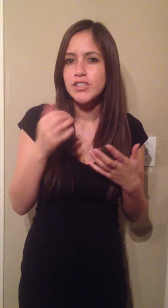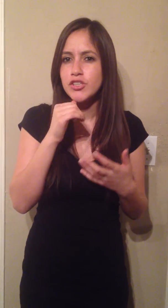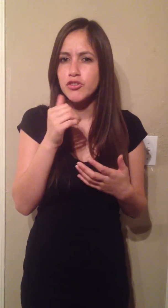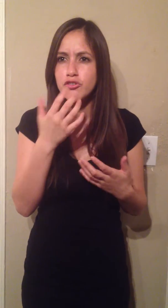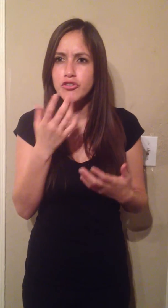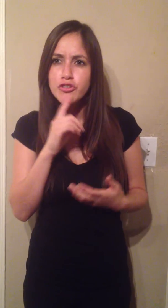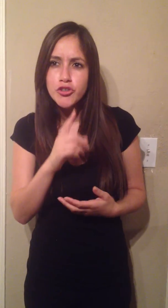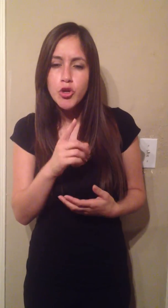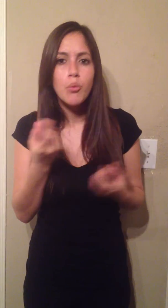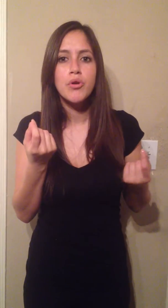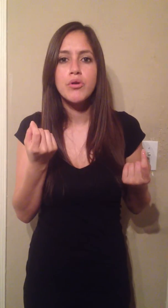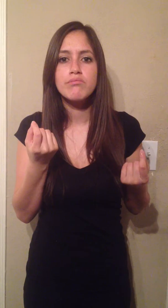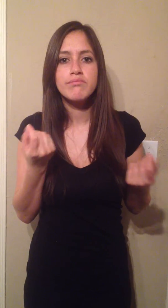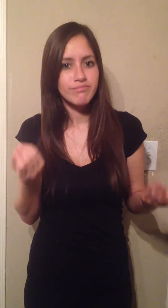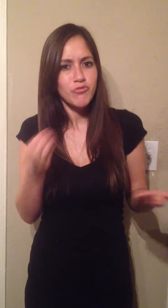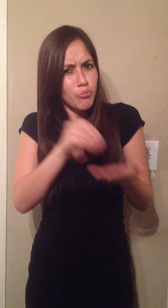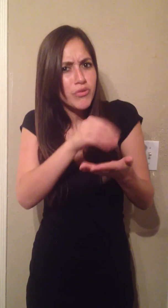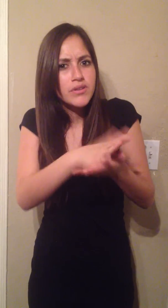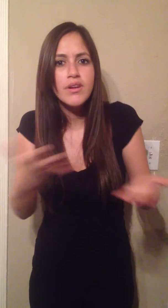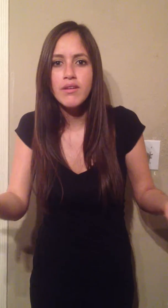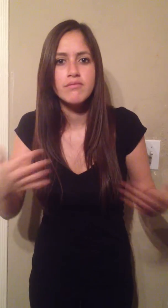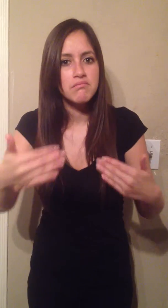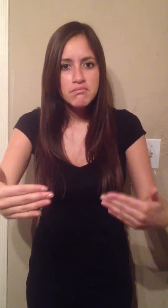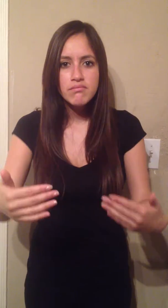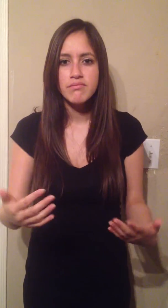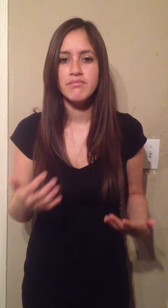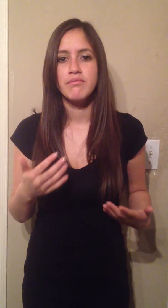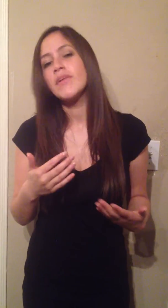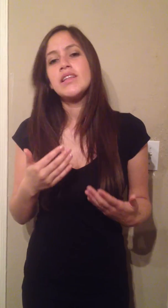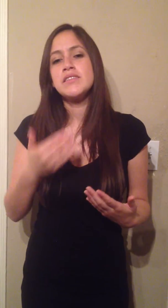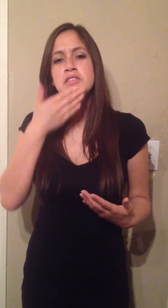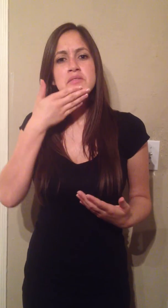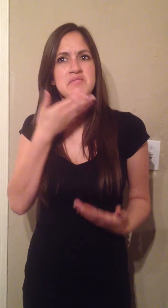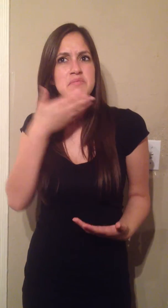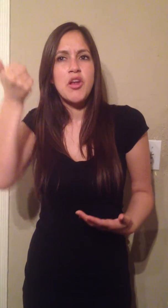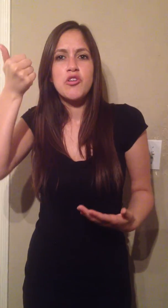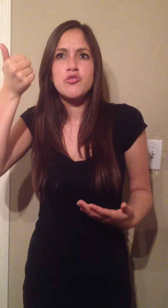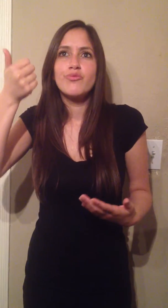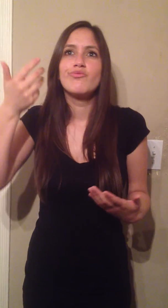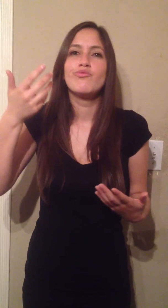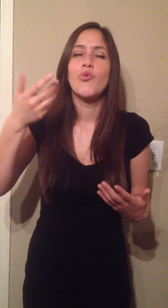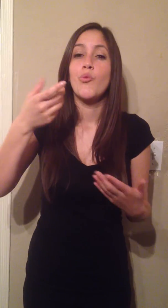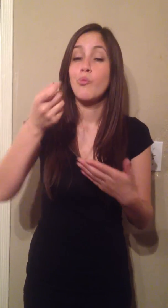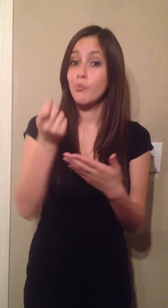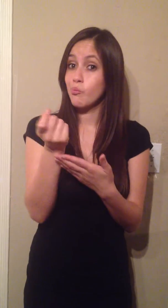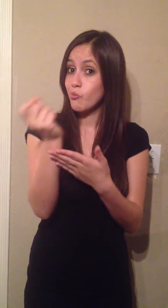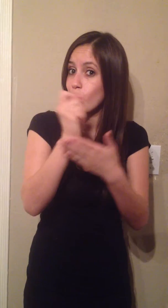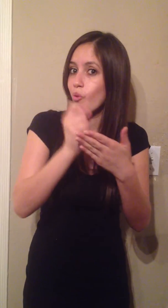do? Write it down. Okay, it's much better to make a mistake on the side of writing too much in your